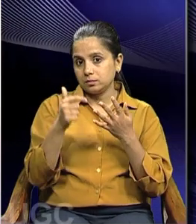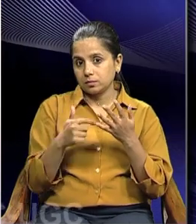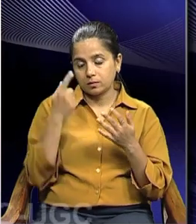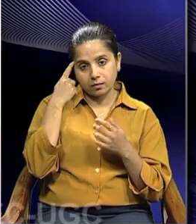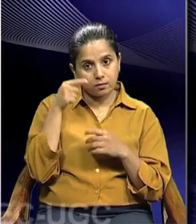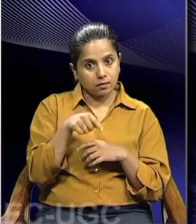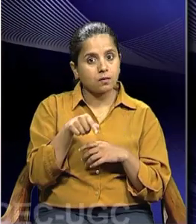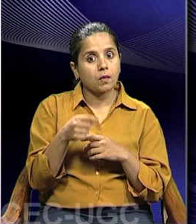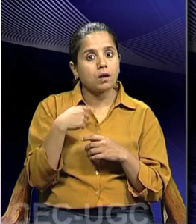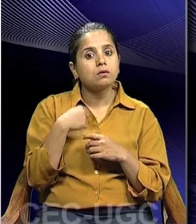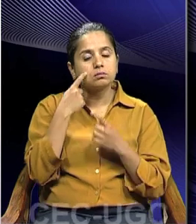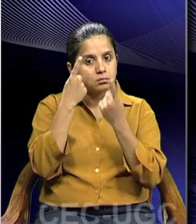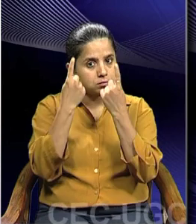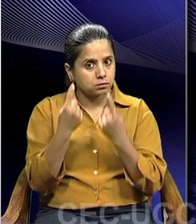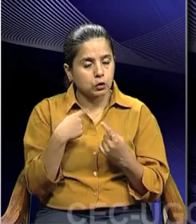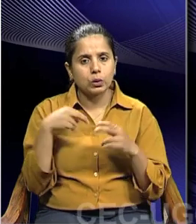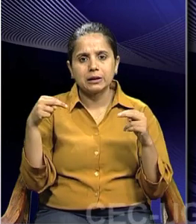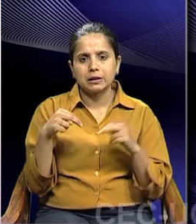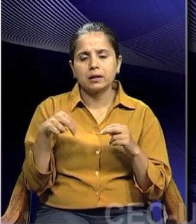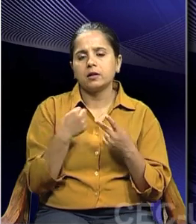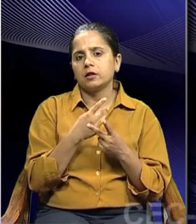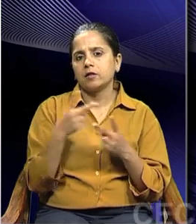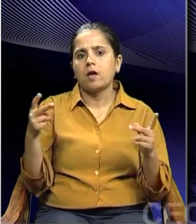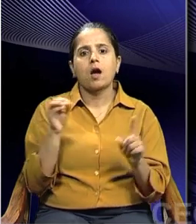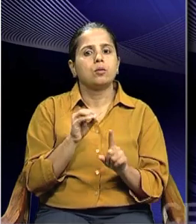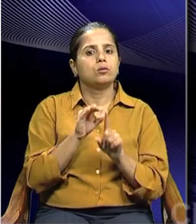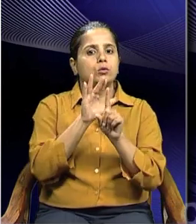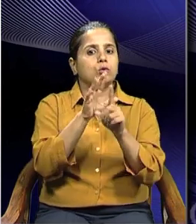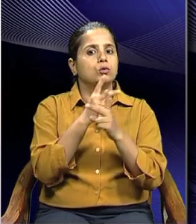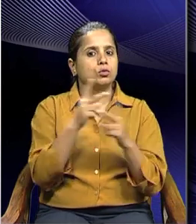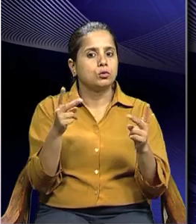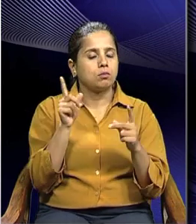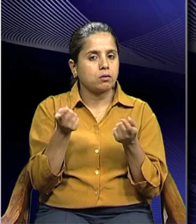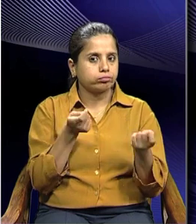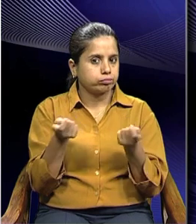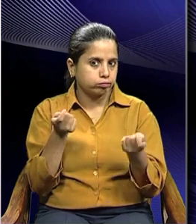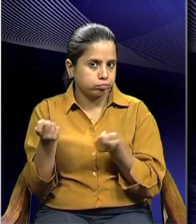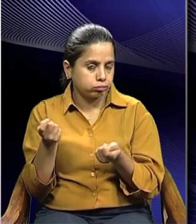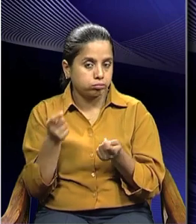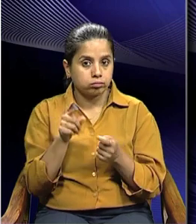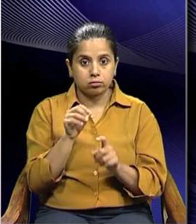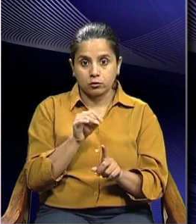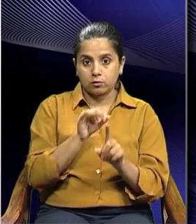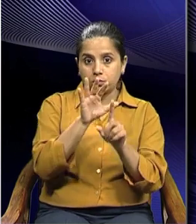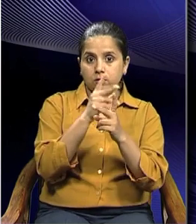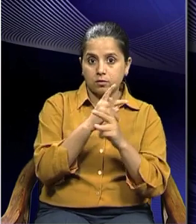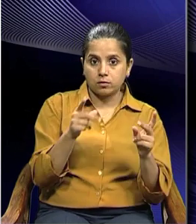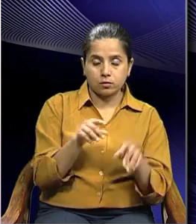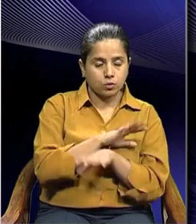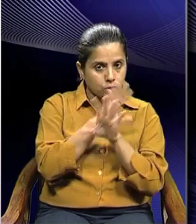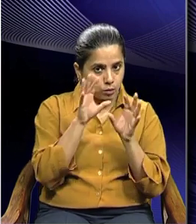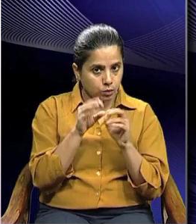for this analysis we require different approaches to facilitate. So to facilitate this